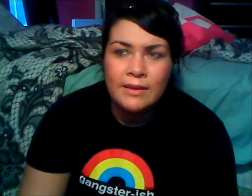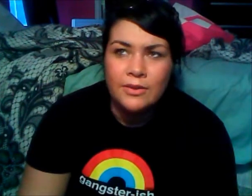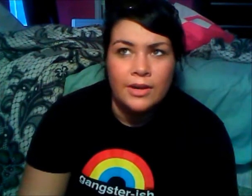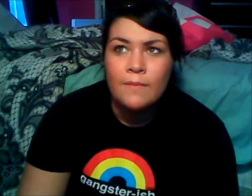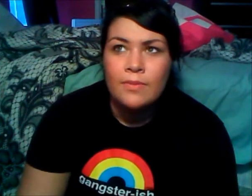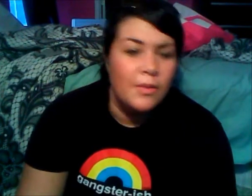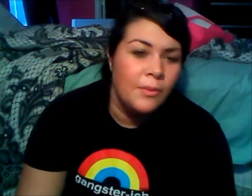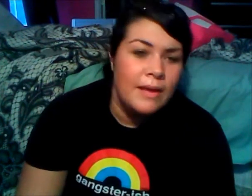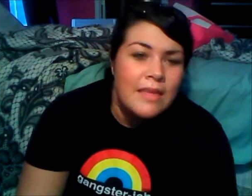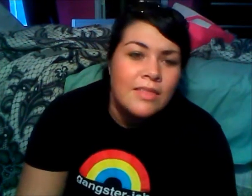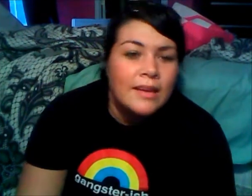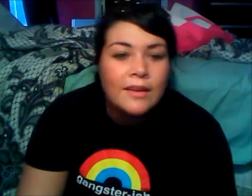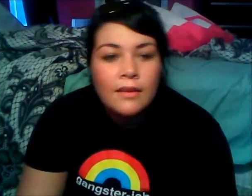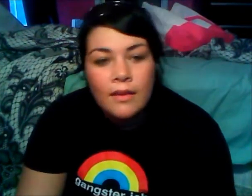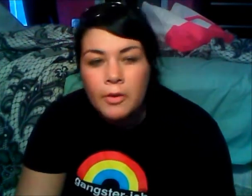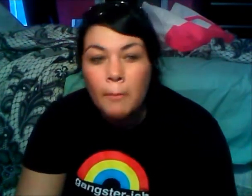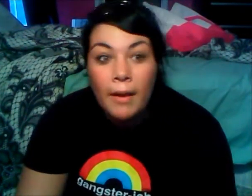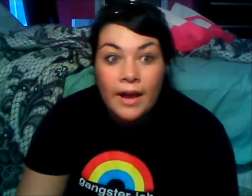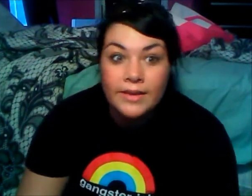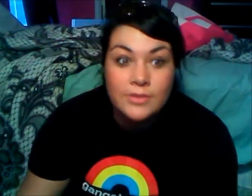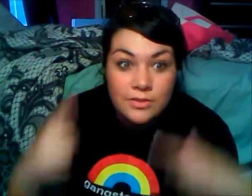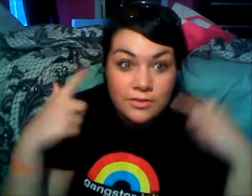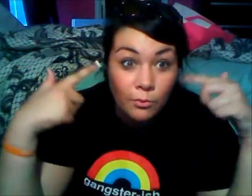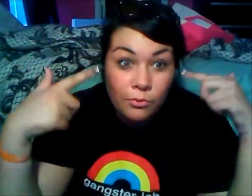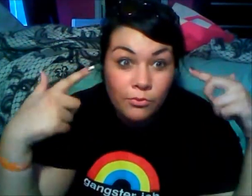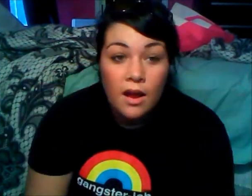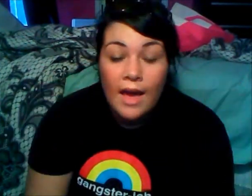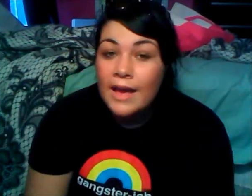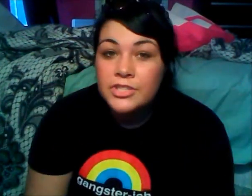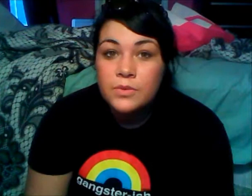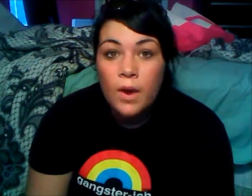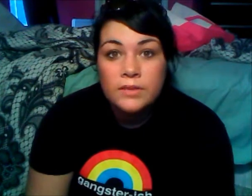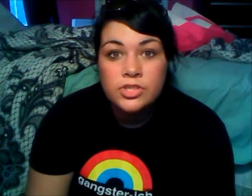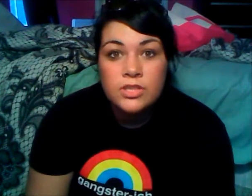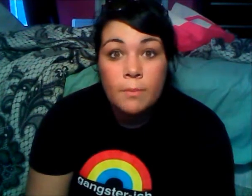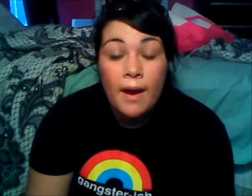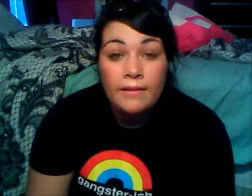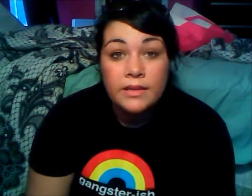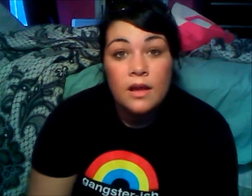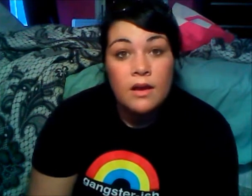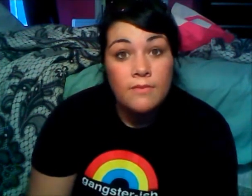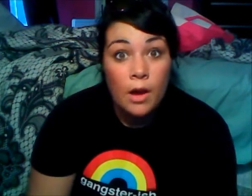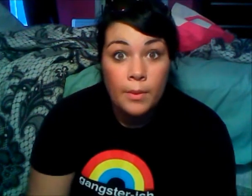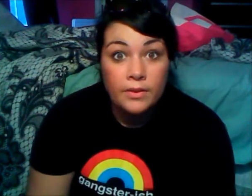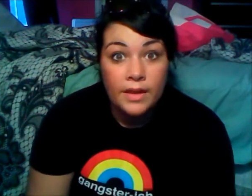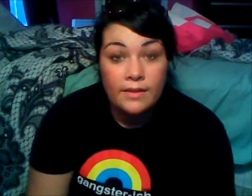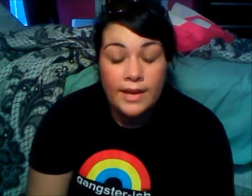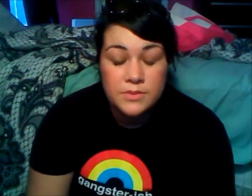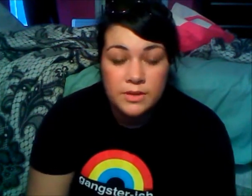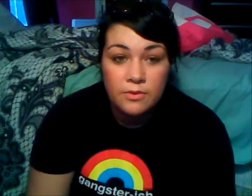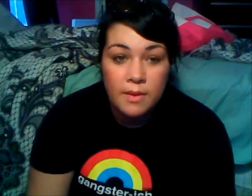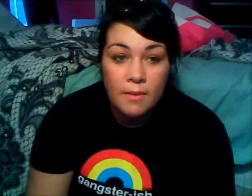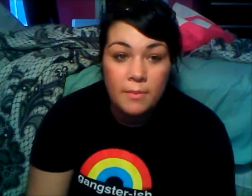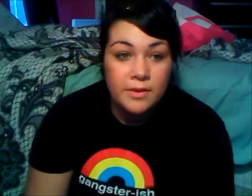killer and the way they think and their minds. I actually watched the pilot of Up All Night last week with my mom, and it